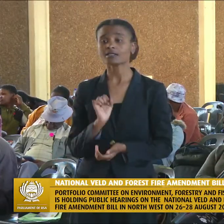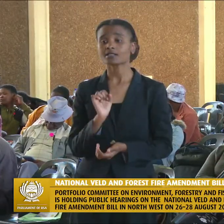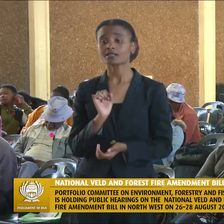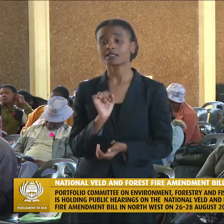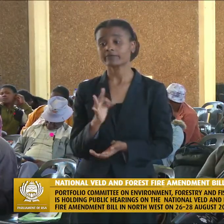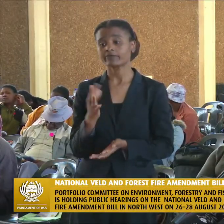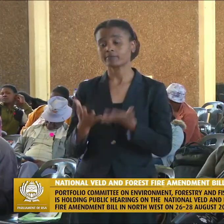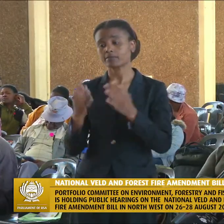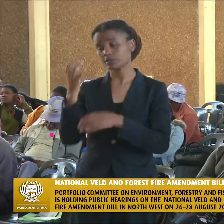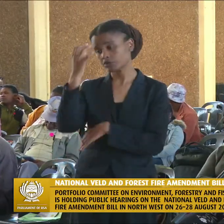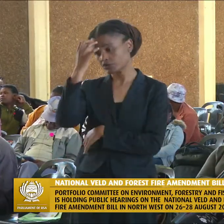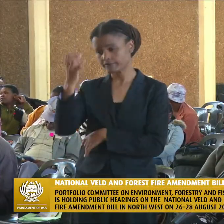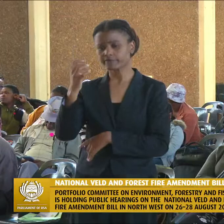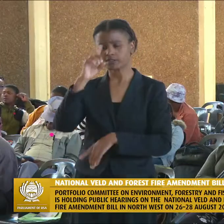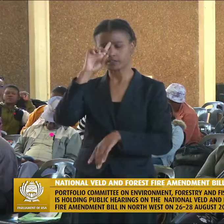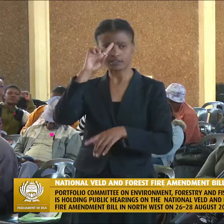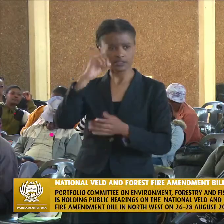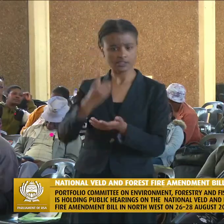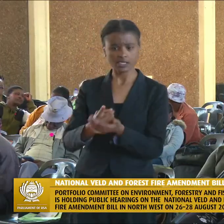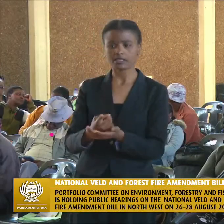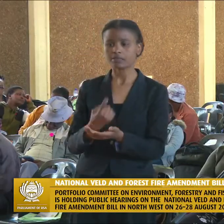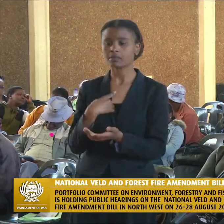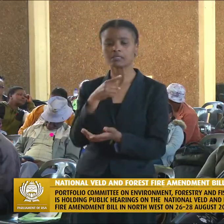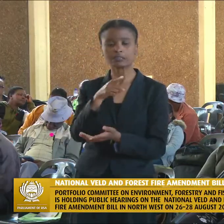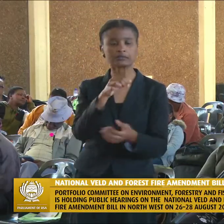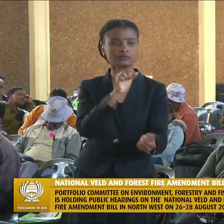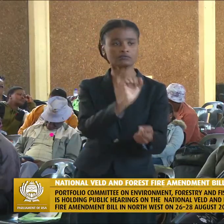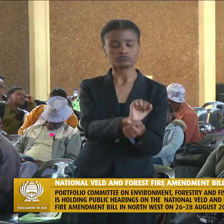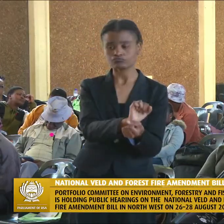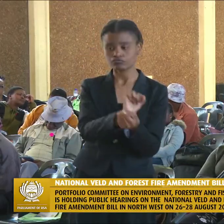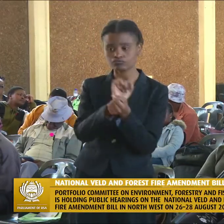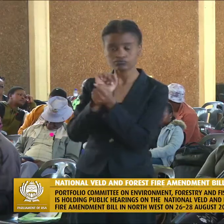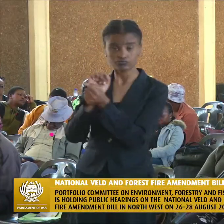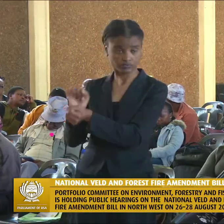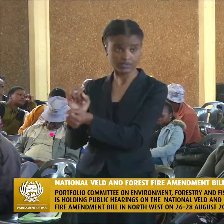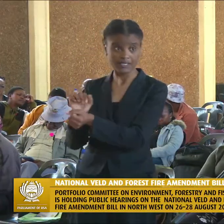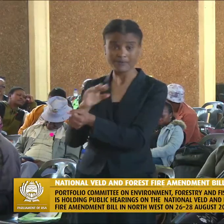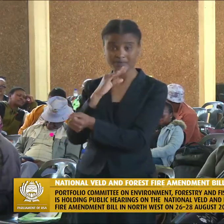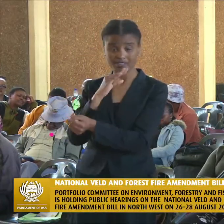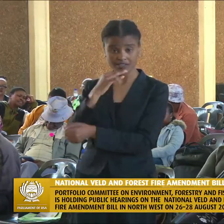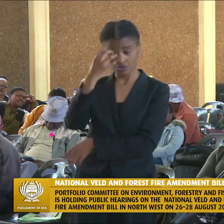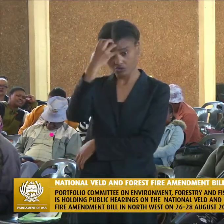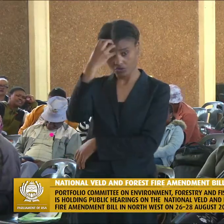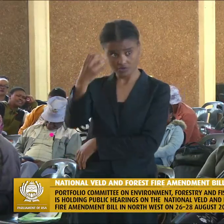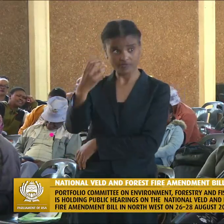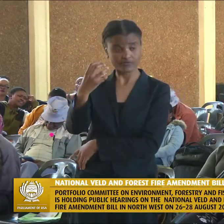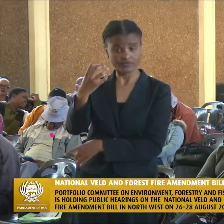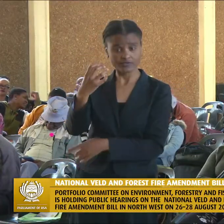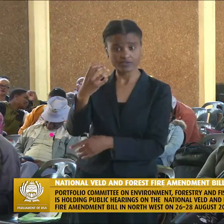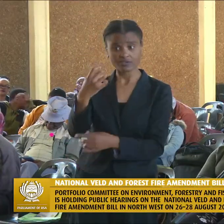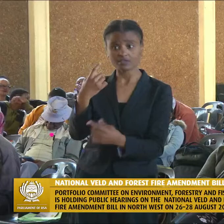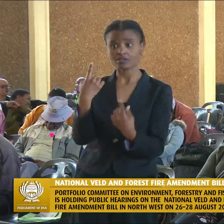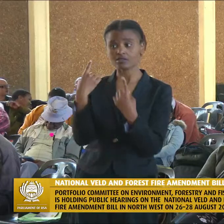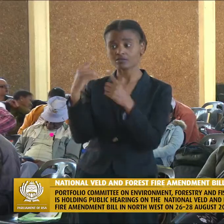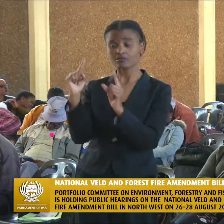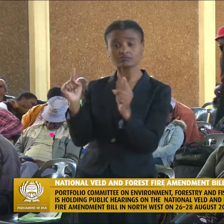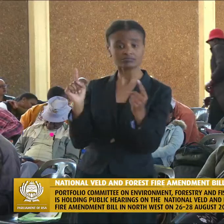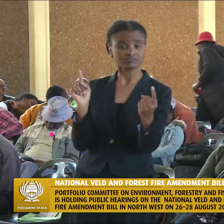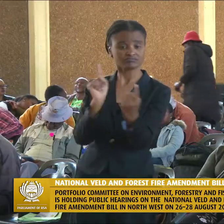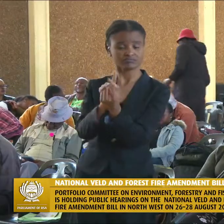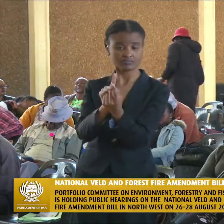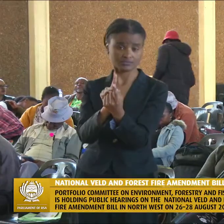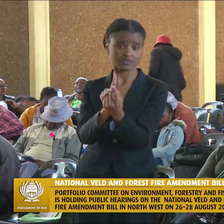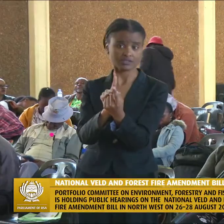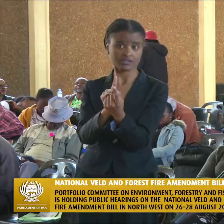steps against that person is the chief expected to be the one who is facing that person